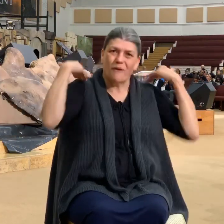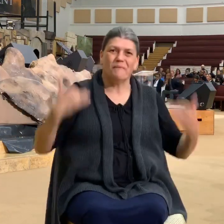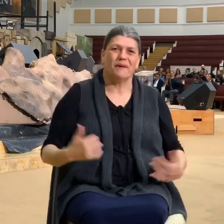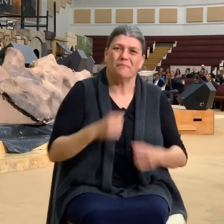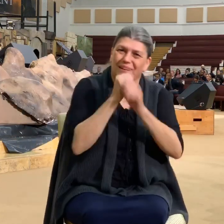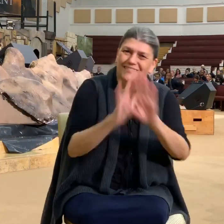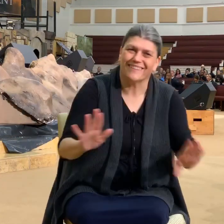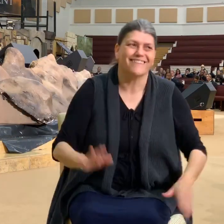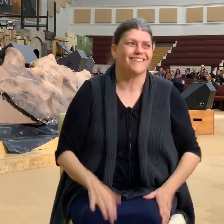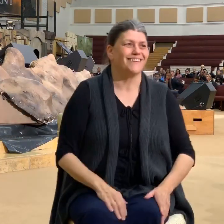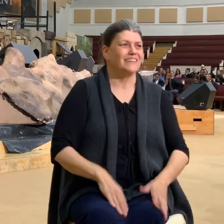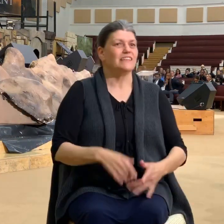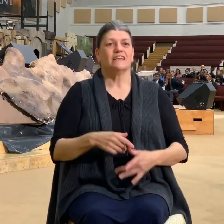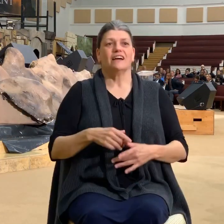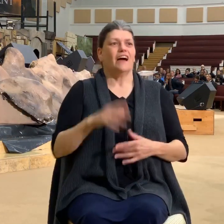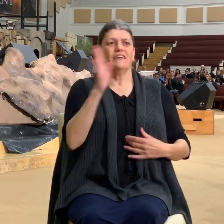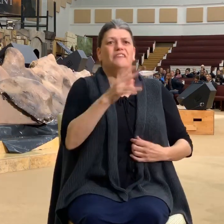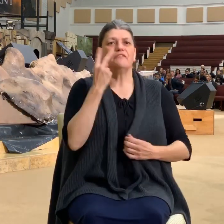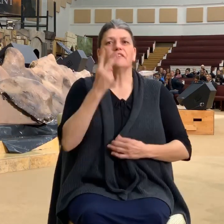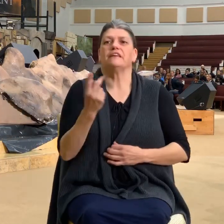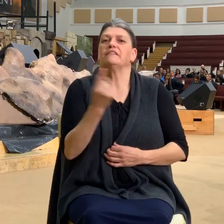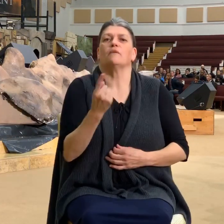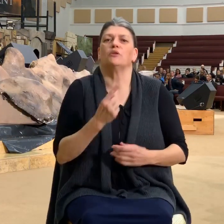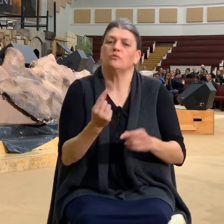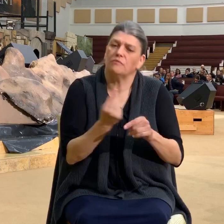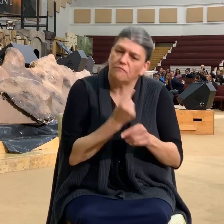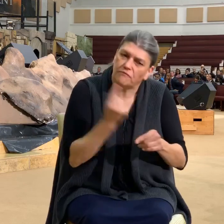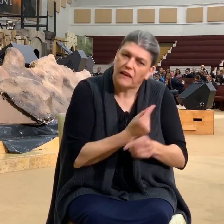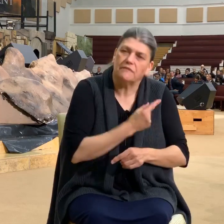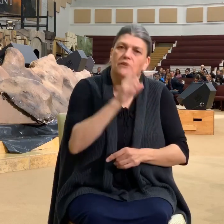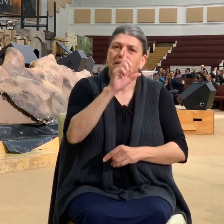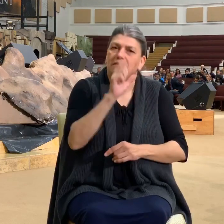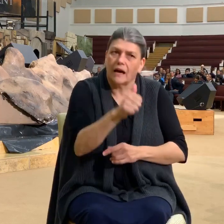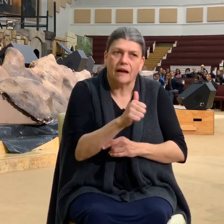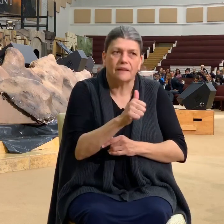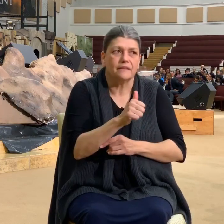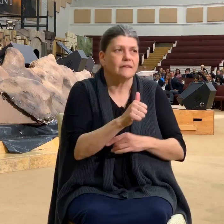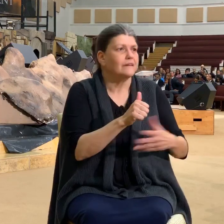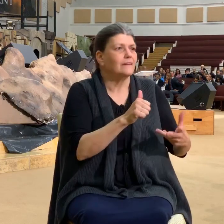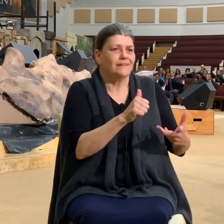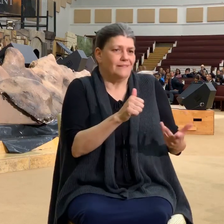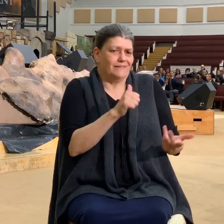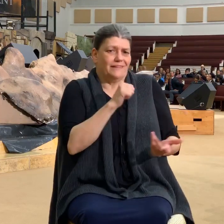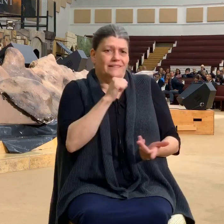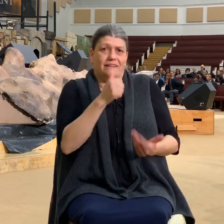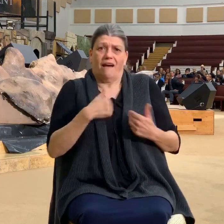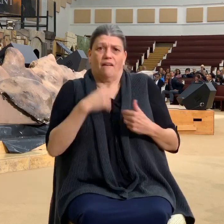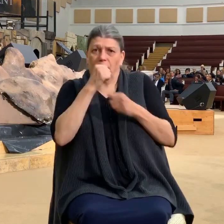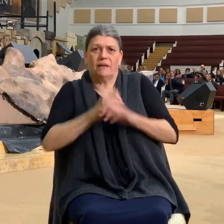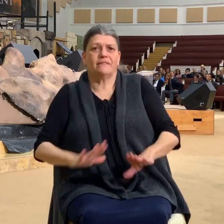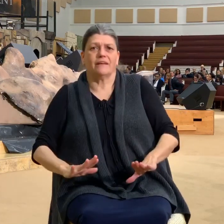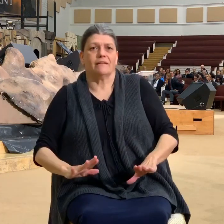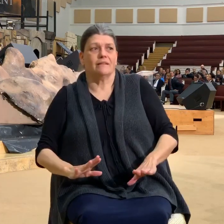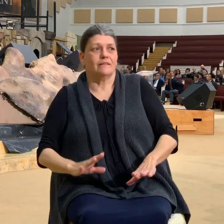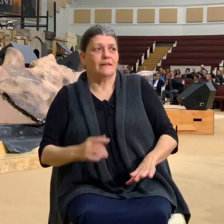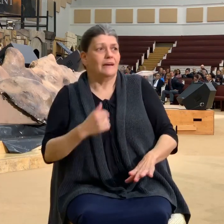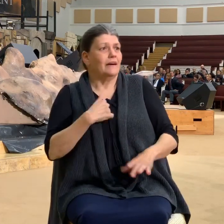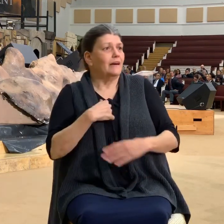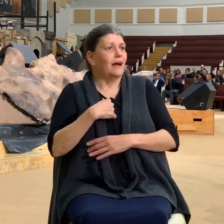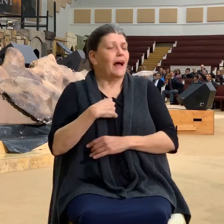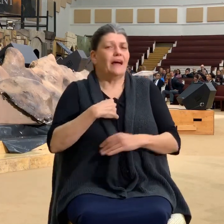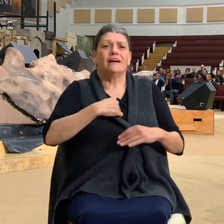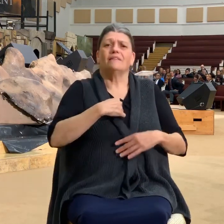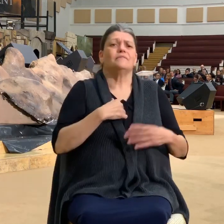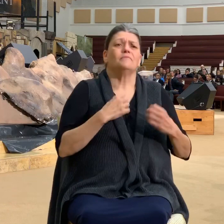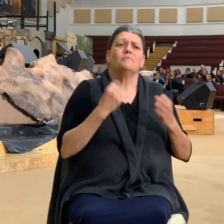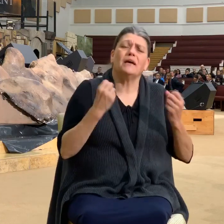had faithfully tithed that was really not blessed by God. I have had people to